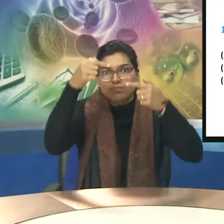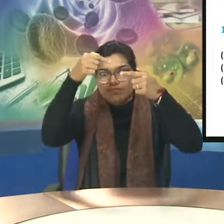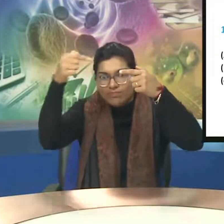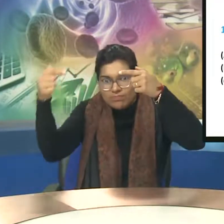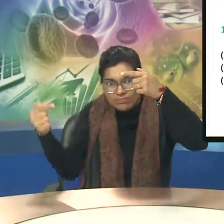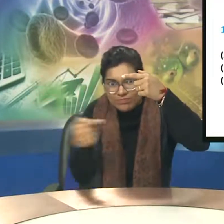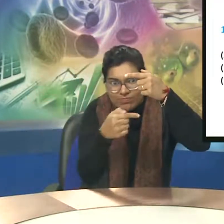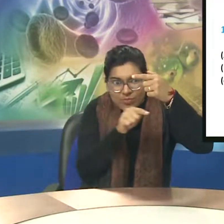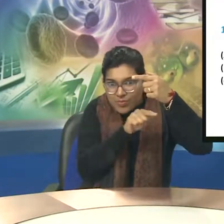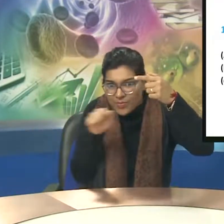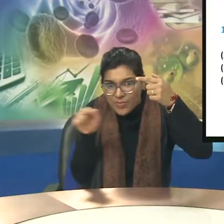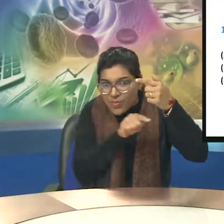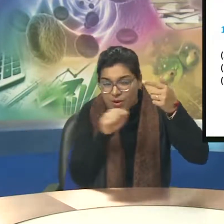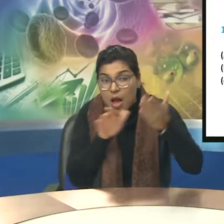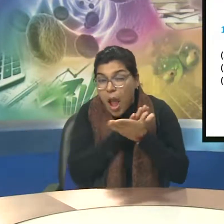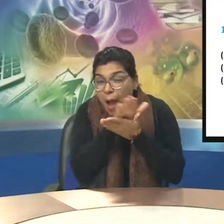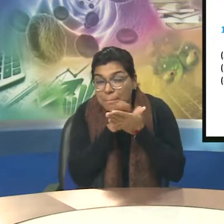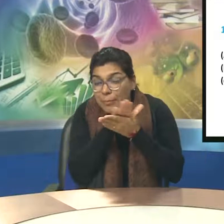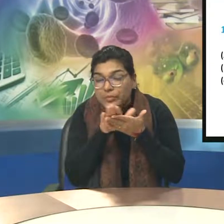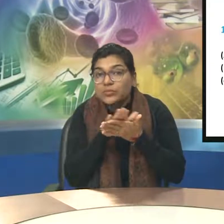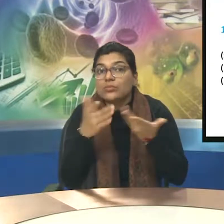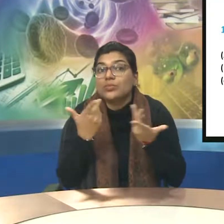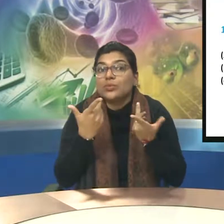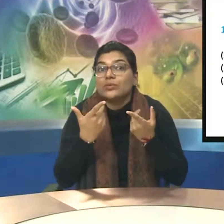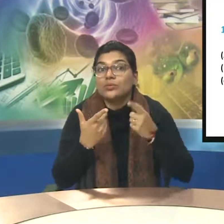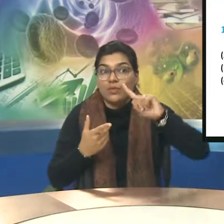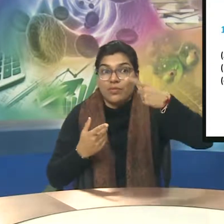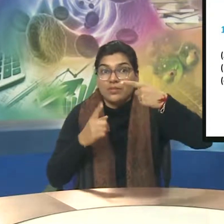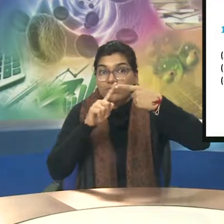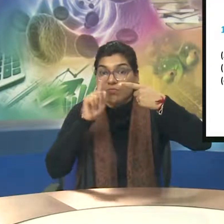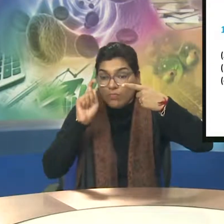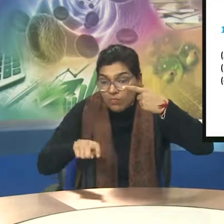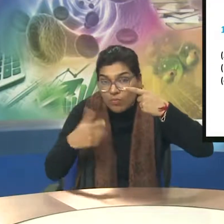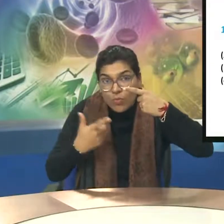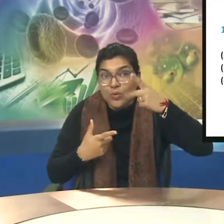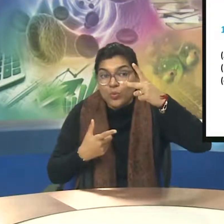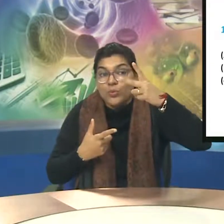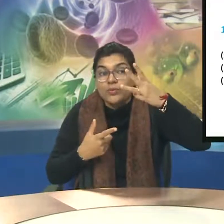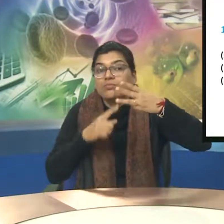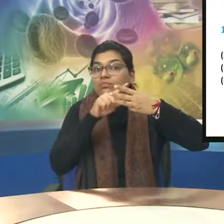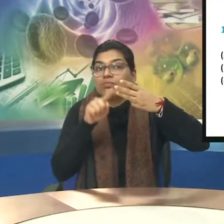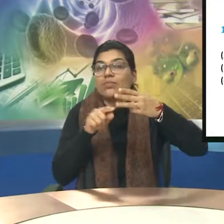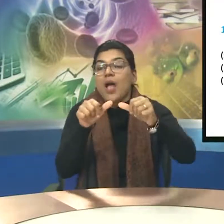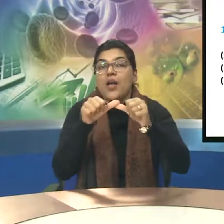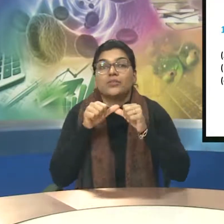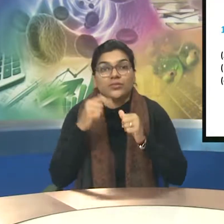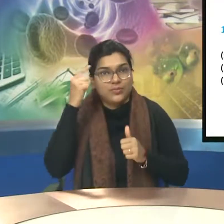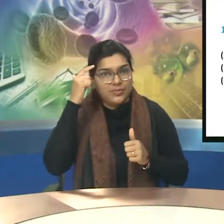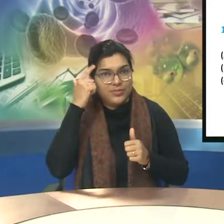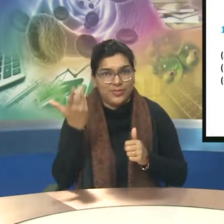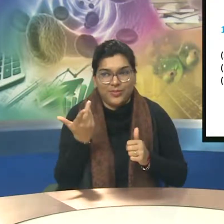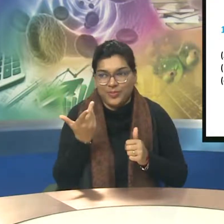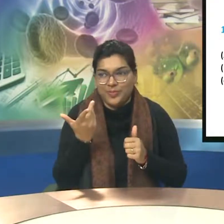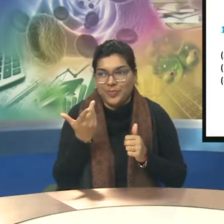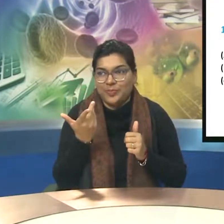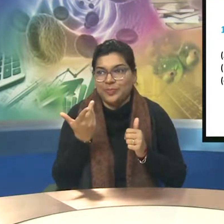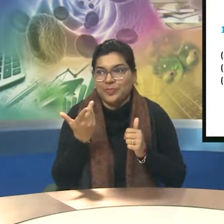what is the shortcut key to insert a new line? Option A, enter. B, shift